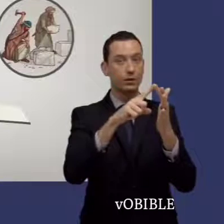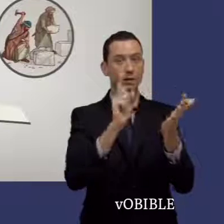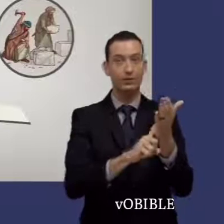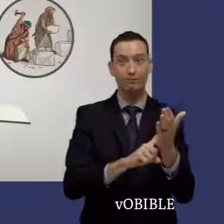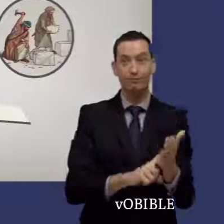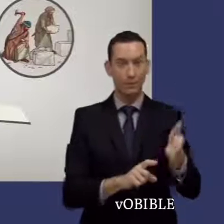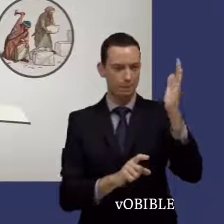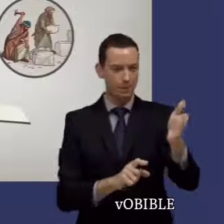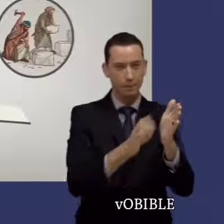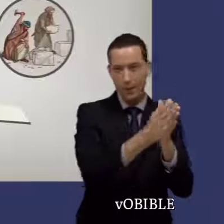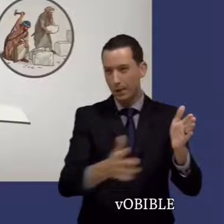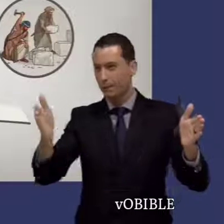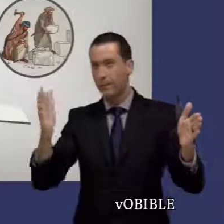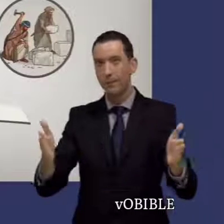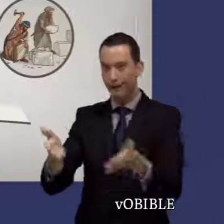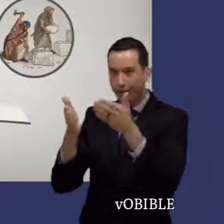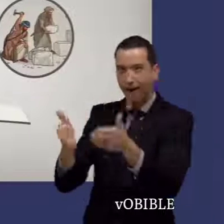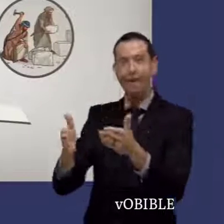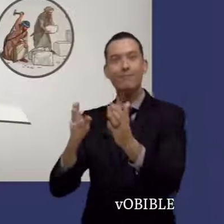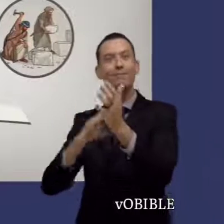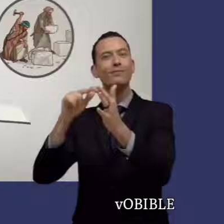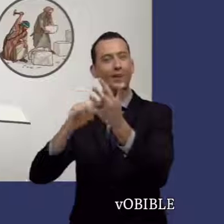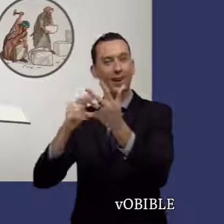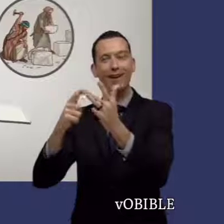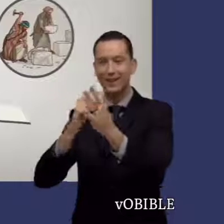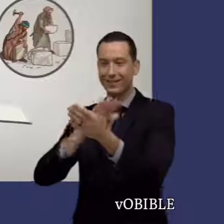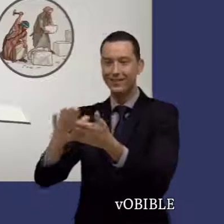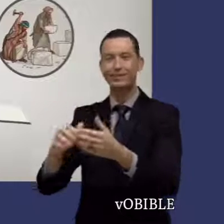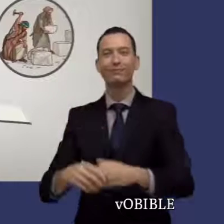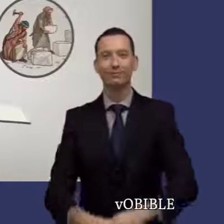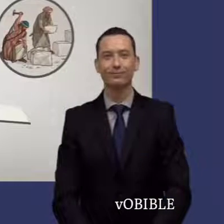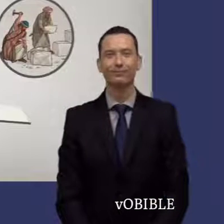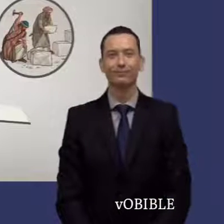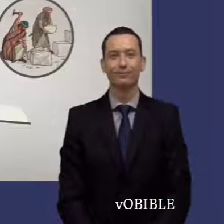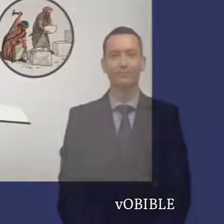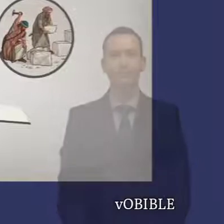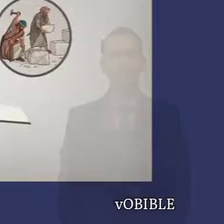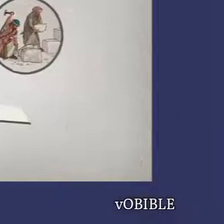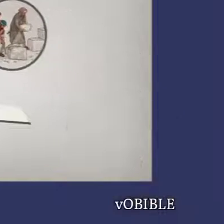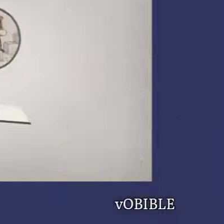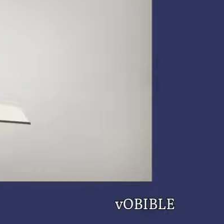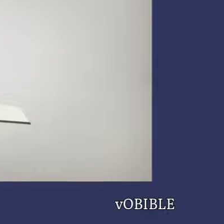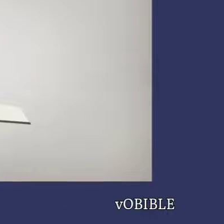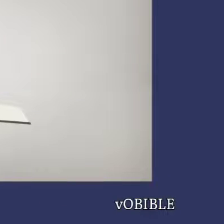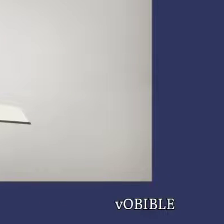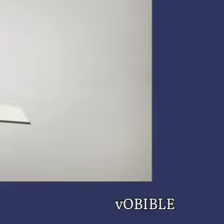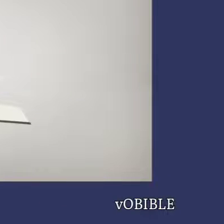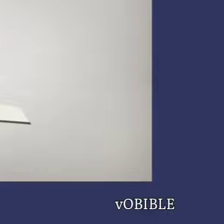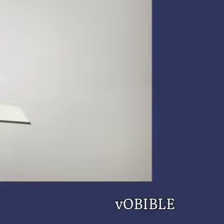walls became a key to understanding an important prophecy in Daniel that pointed to the appearance of the Messiah.